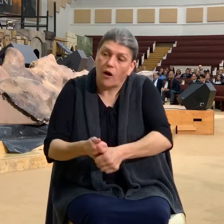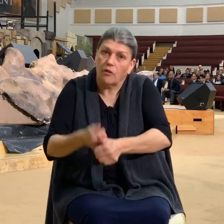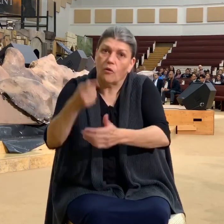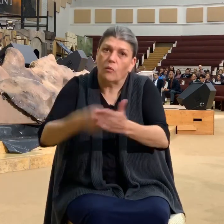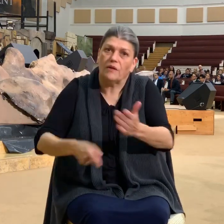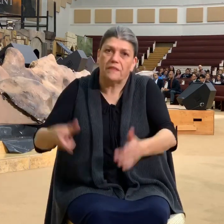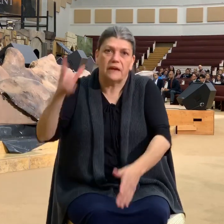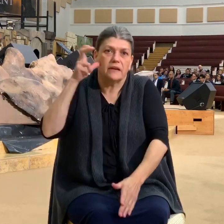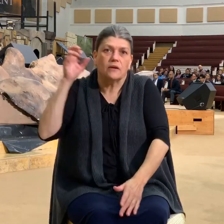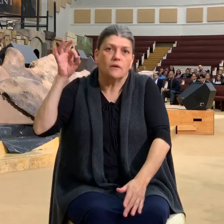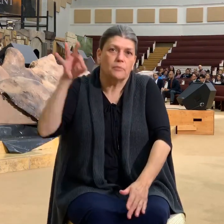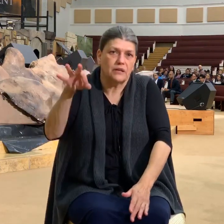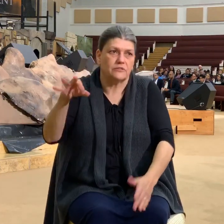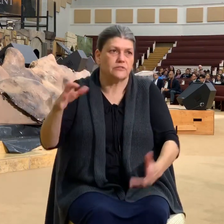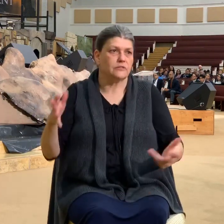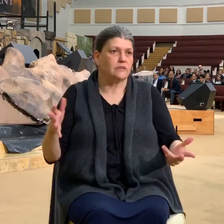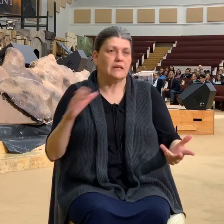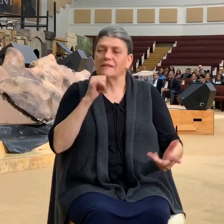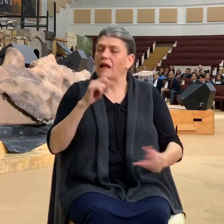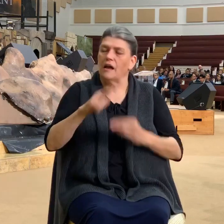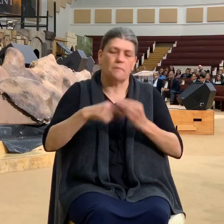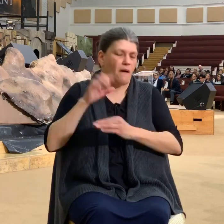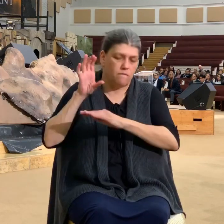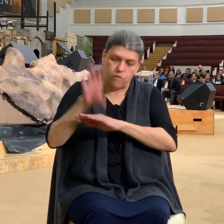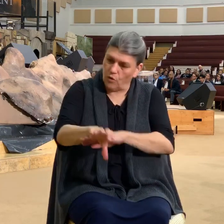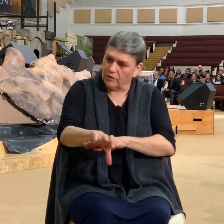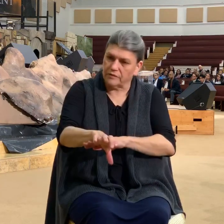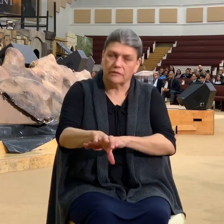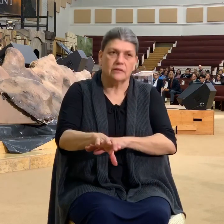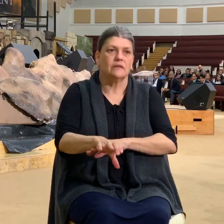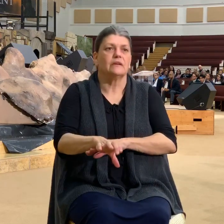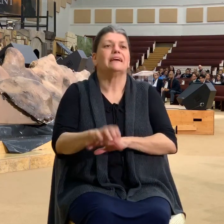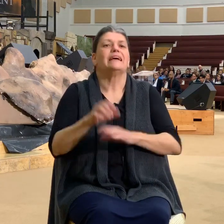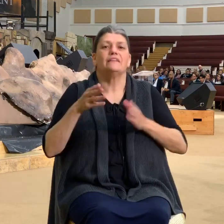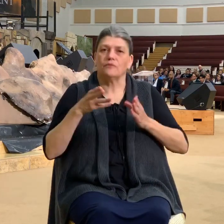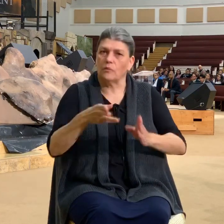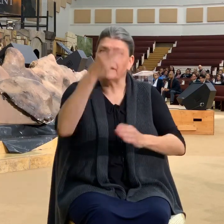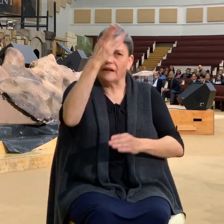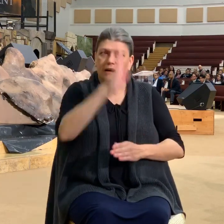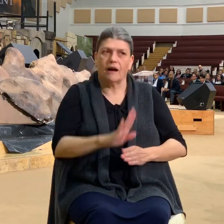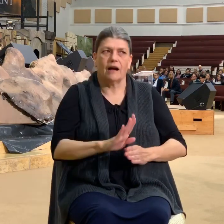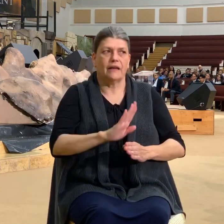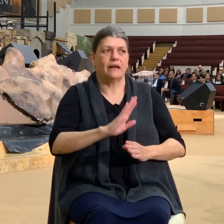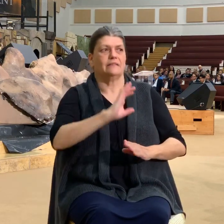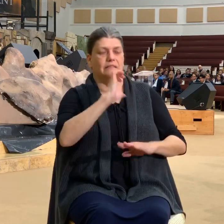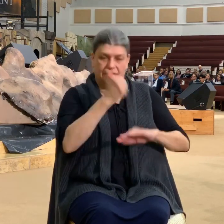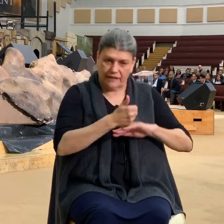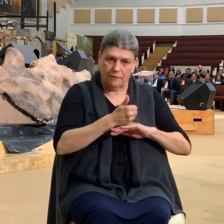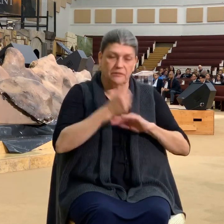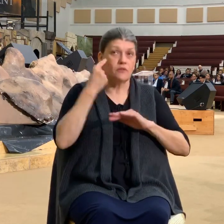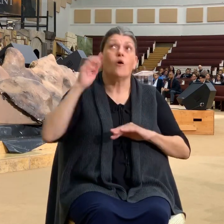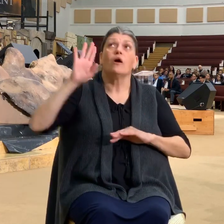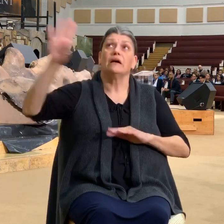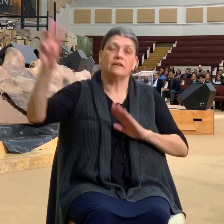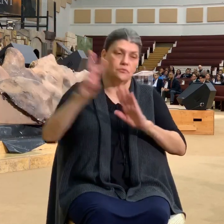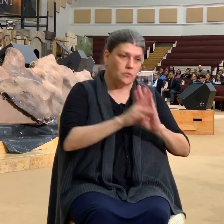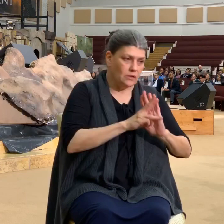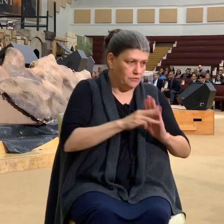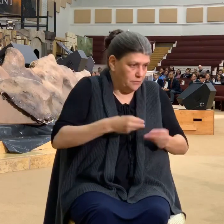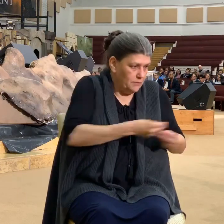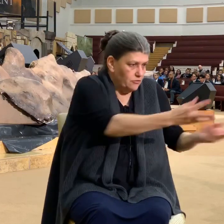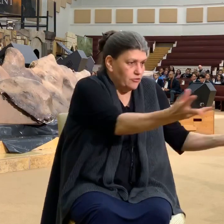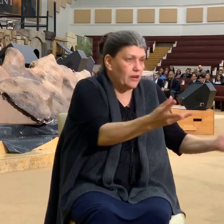preached. It has nothing to do with forcing. It's just the way God has designed for his will to be shared to the